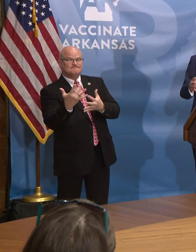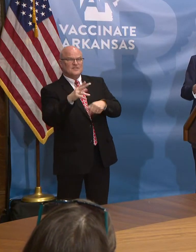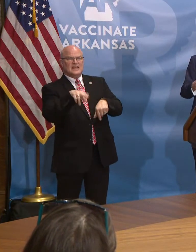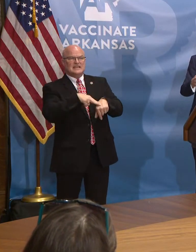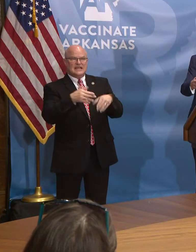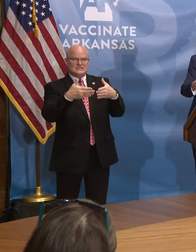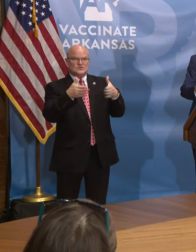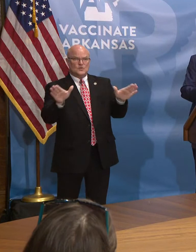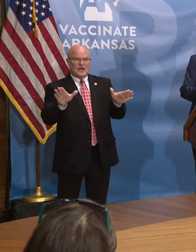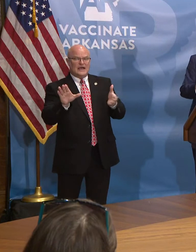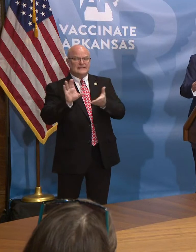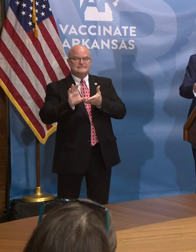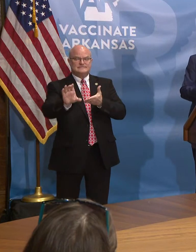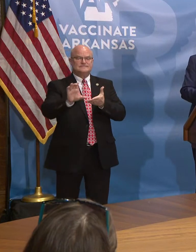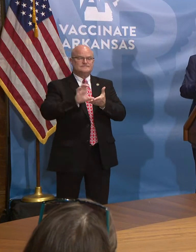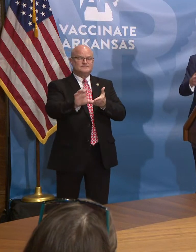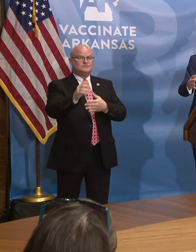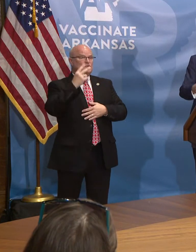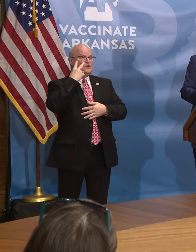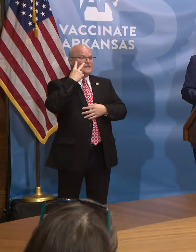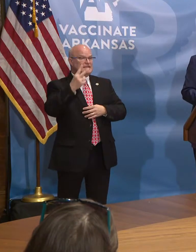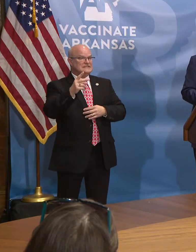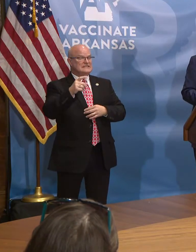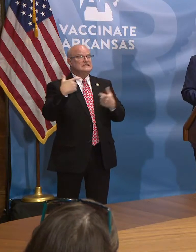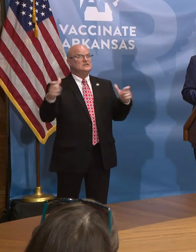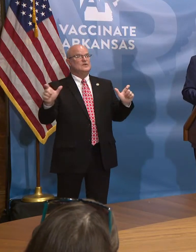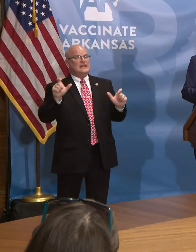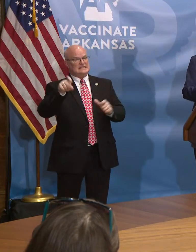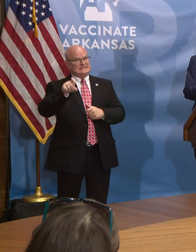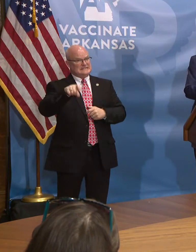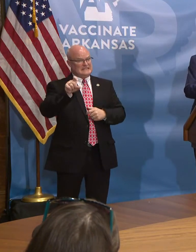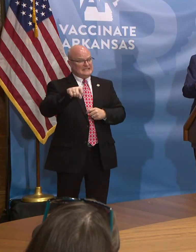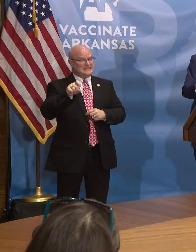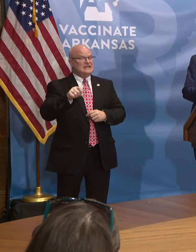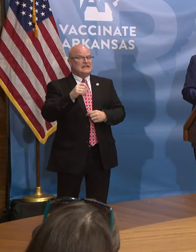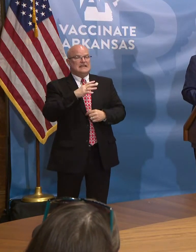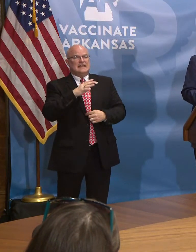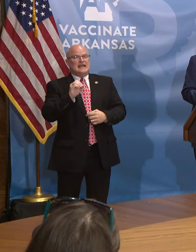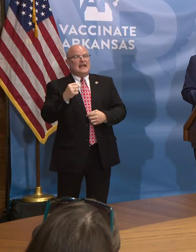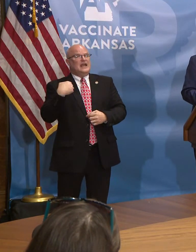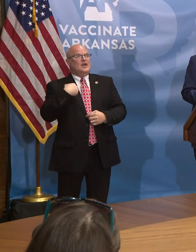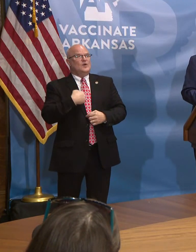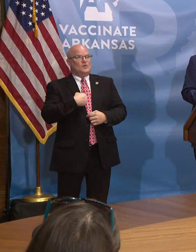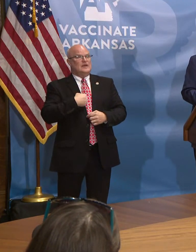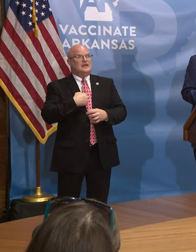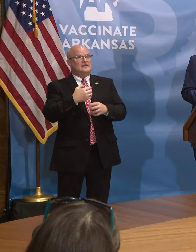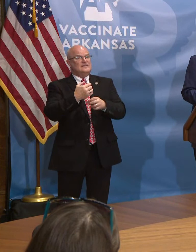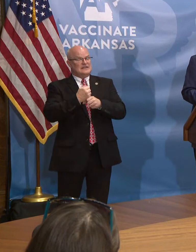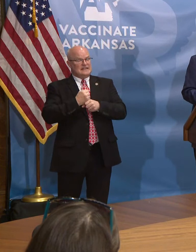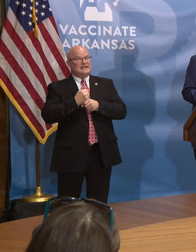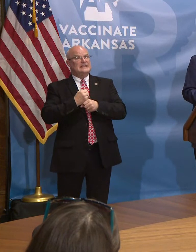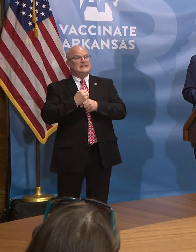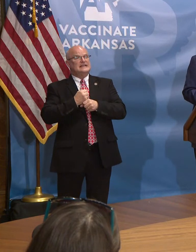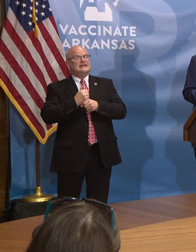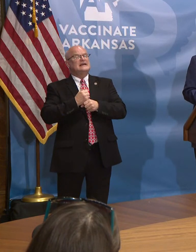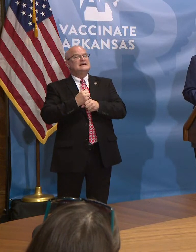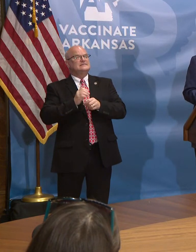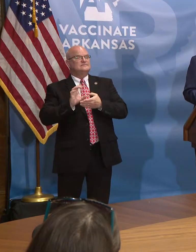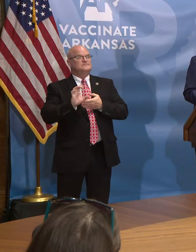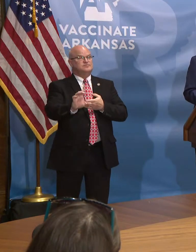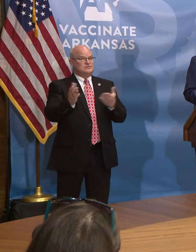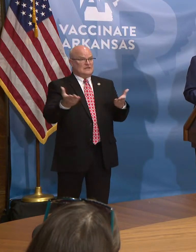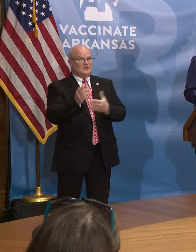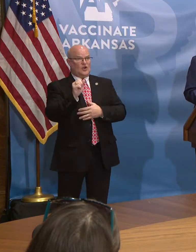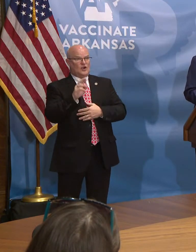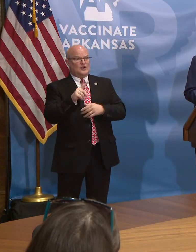challenge. They're allocating it where they see the greatest challenge, and we have been getting a consistent level of supply. It